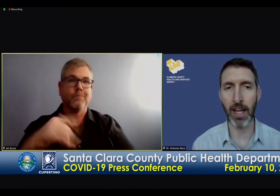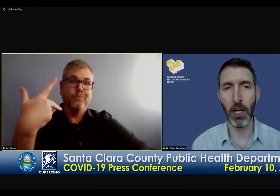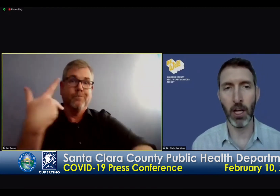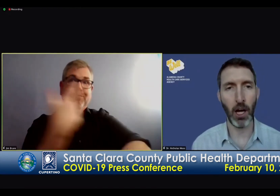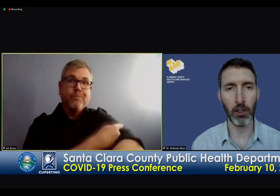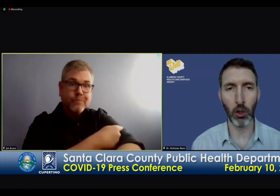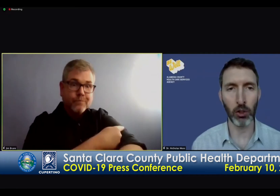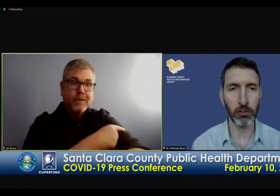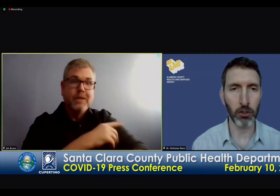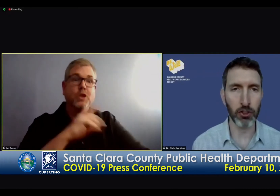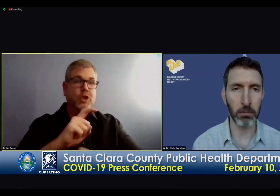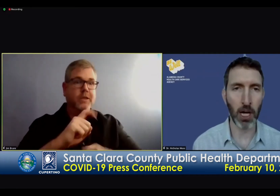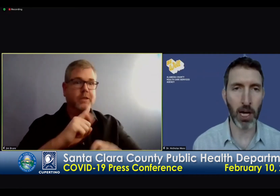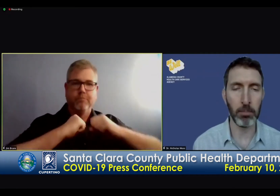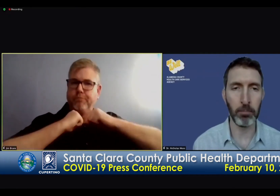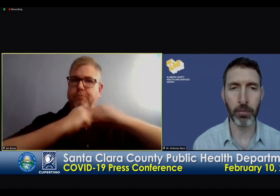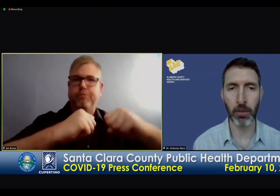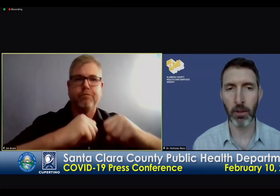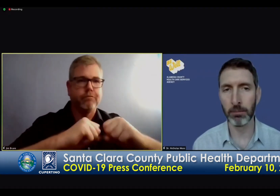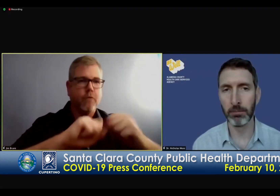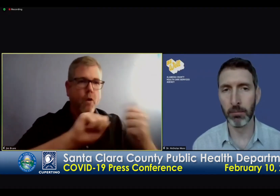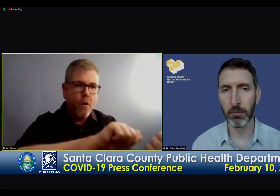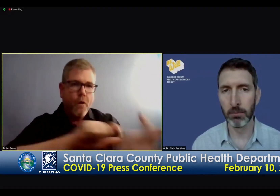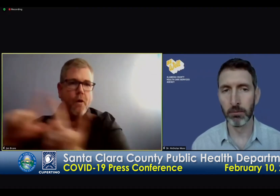had locally for some time.